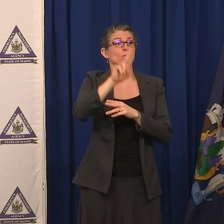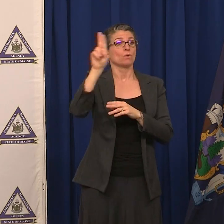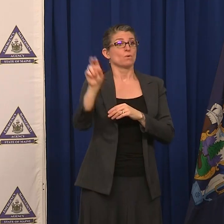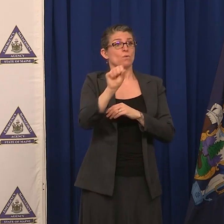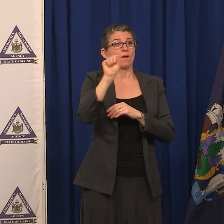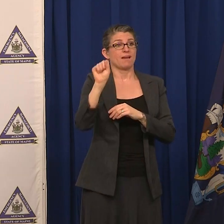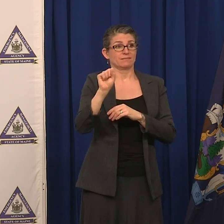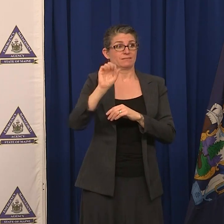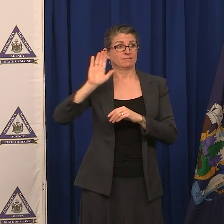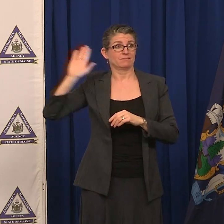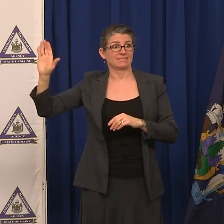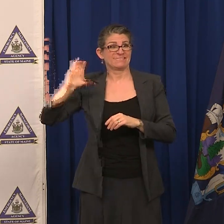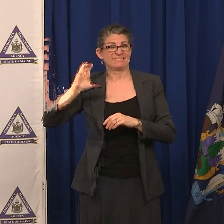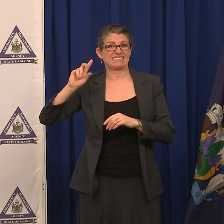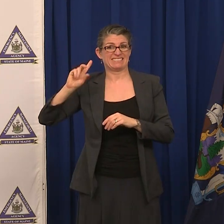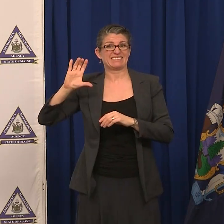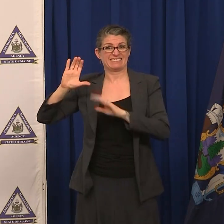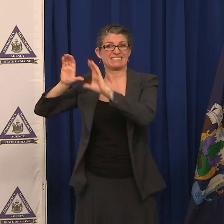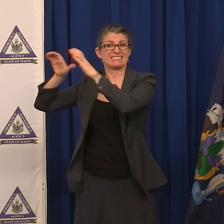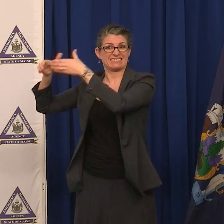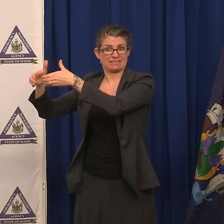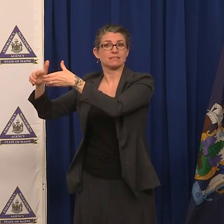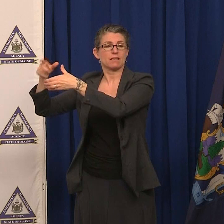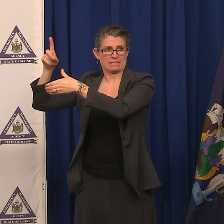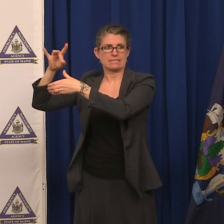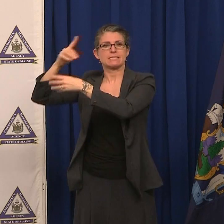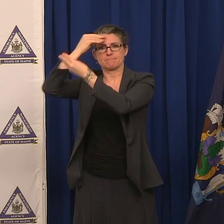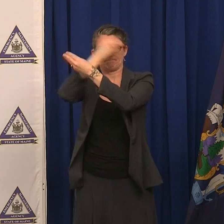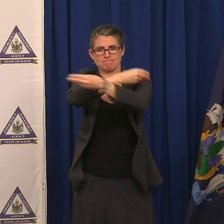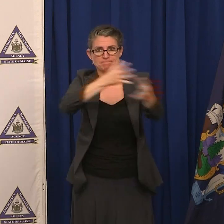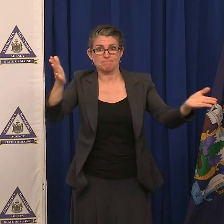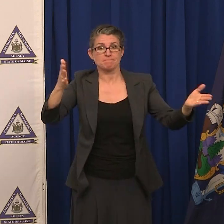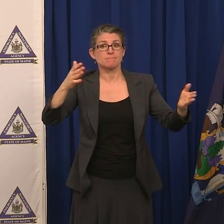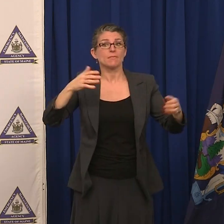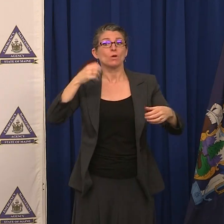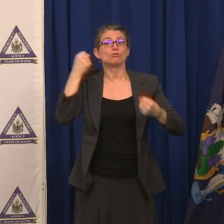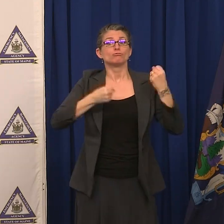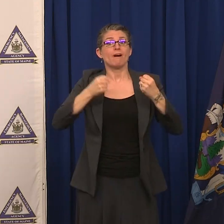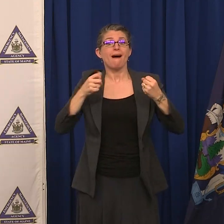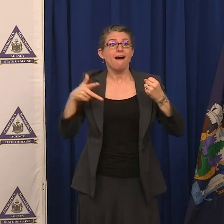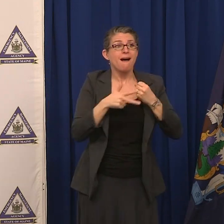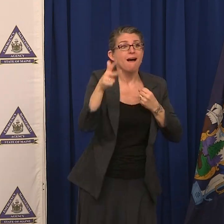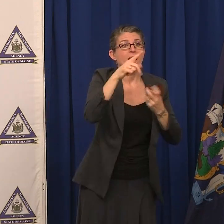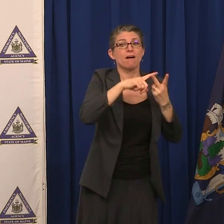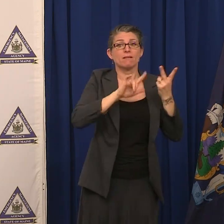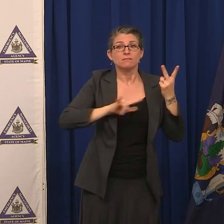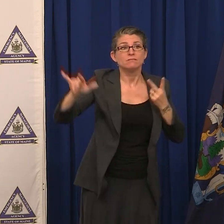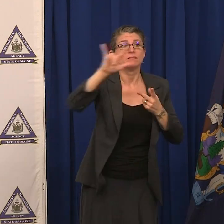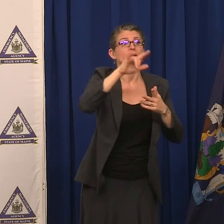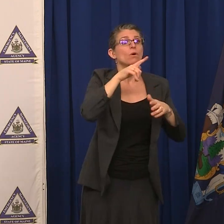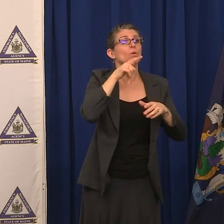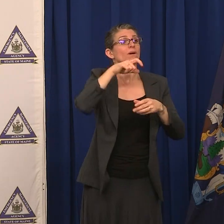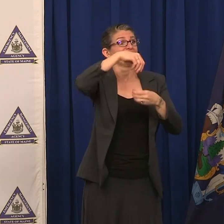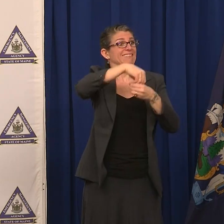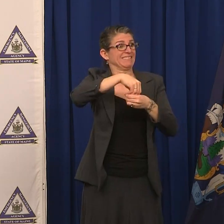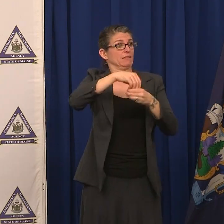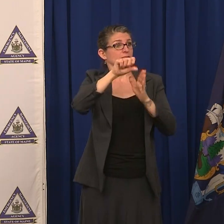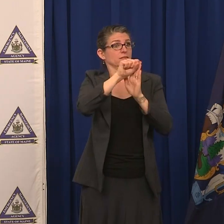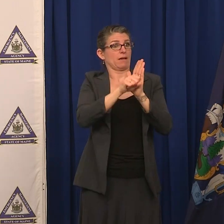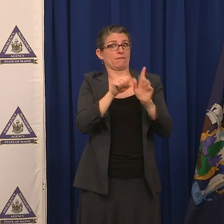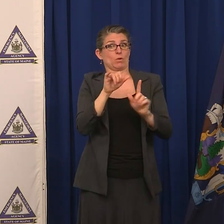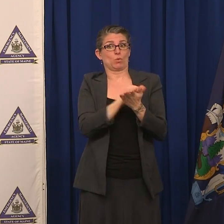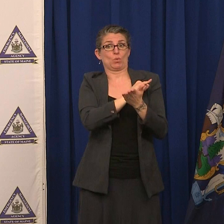for any residents of New York State, Connecticut, and New Jersey to advise